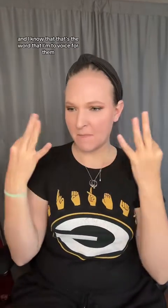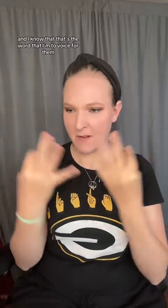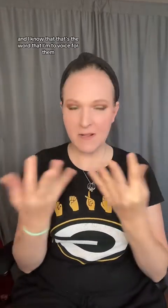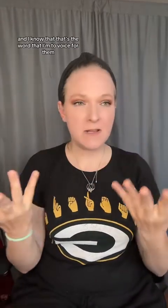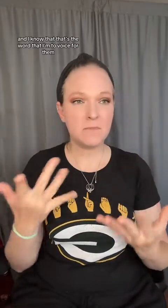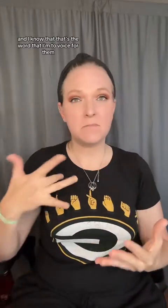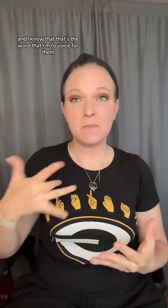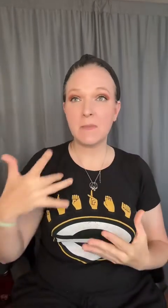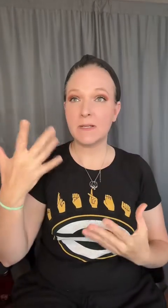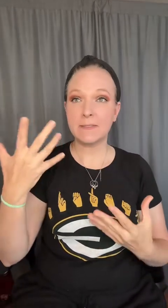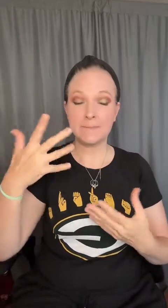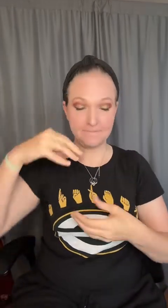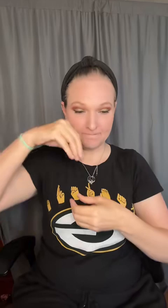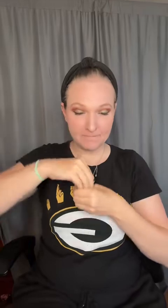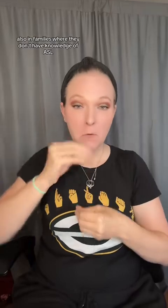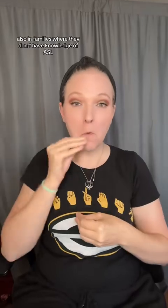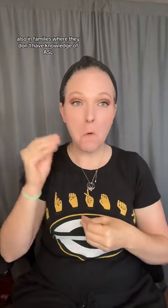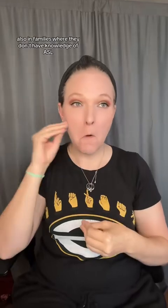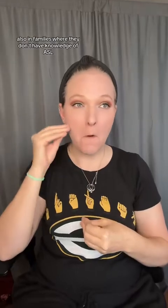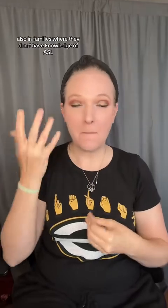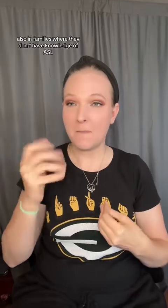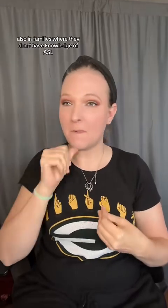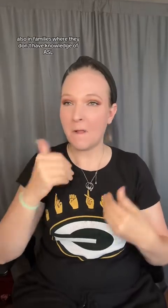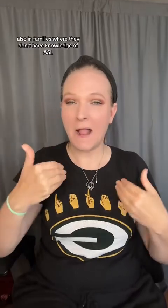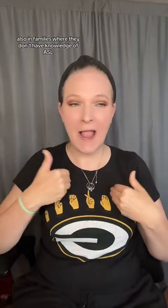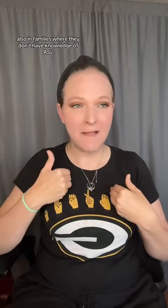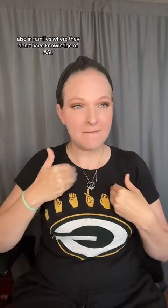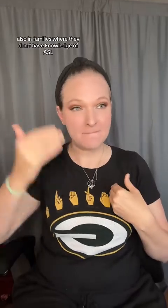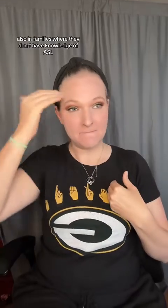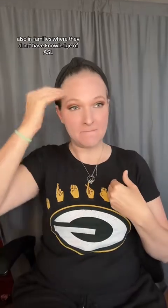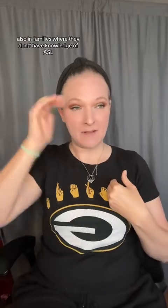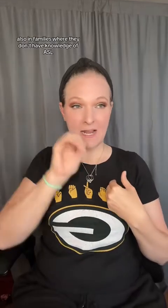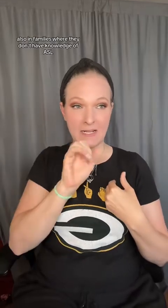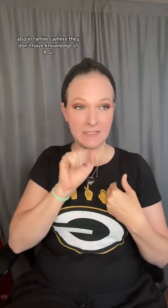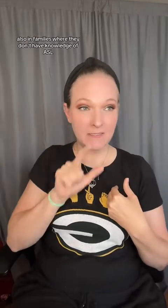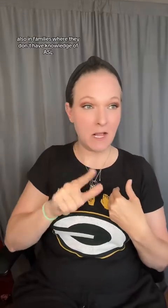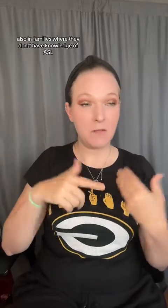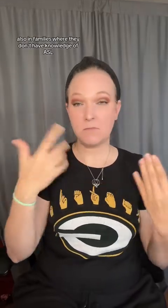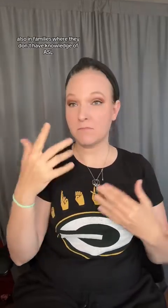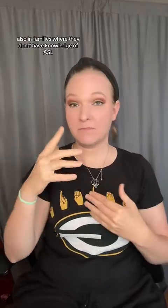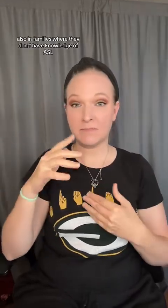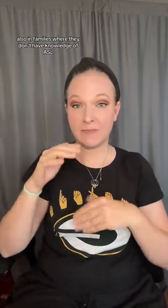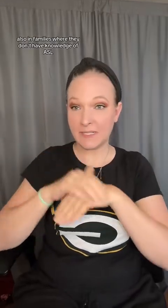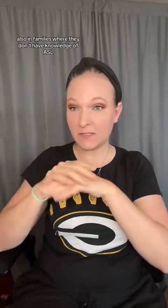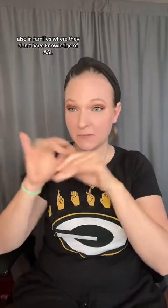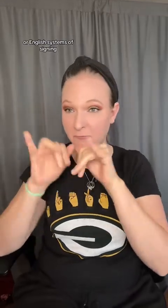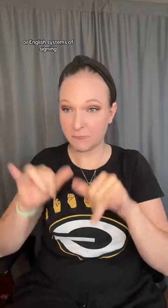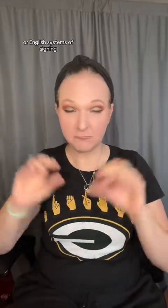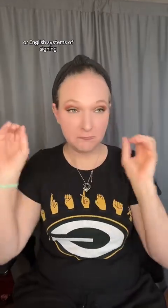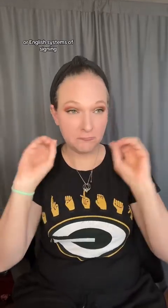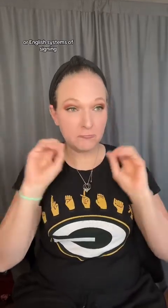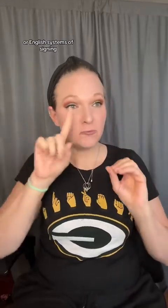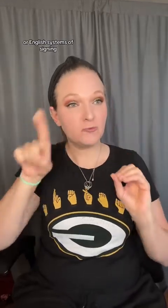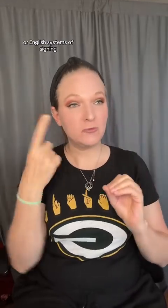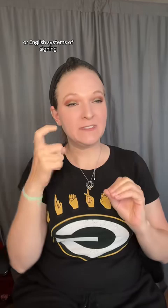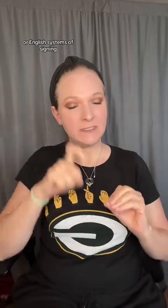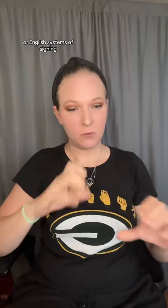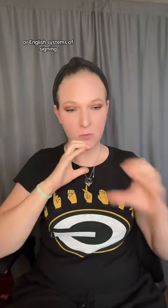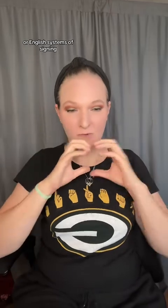them. Also, in families where they don't have knowledge of ASL or English systems of signing, but